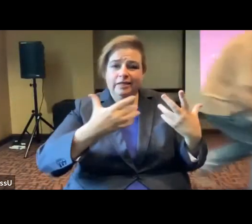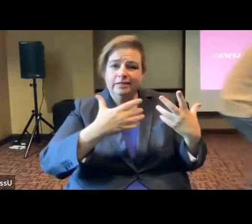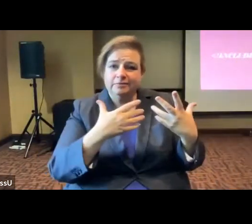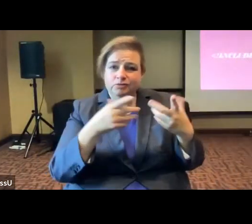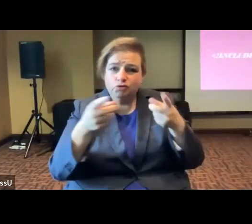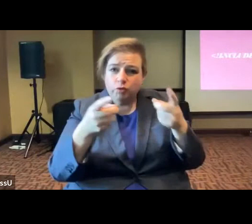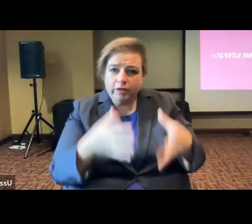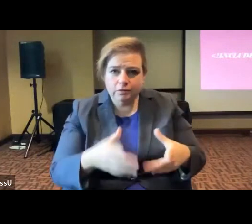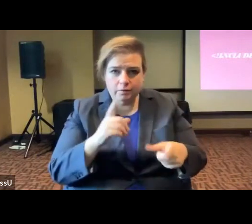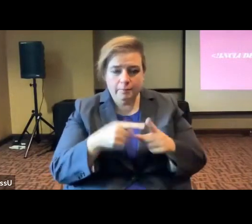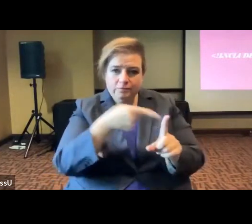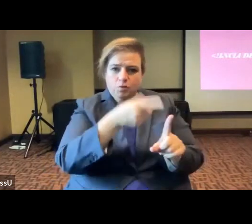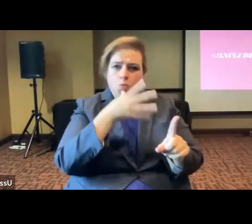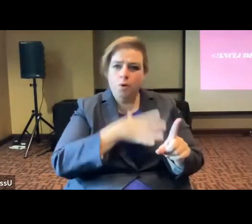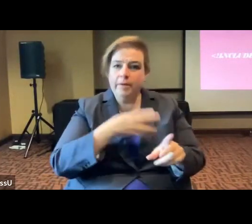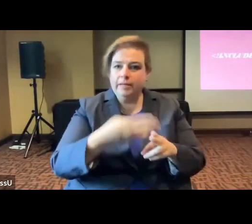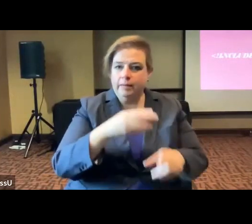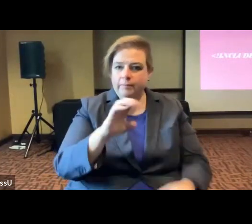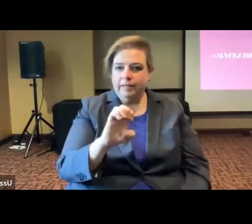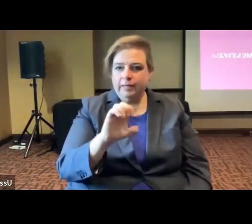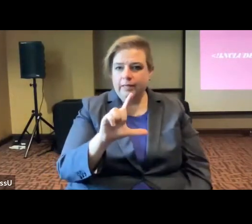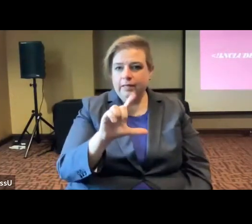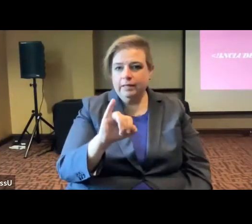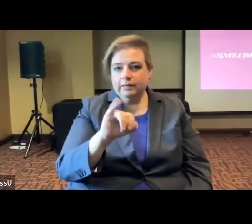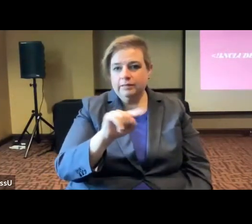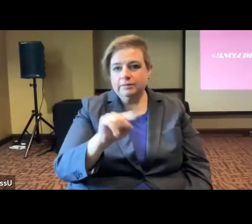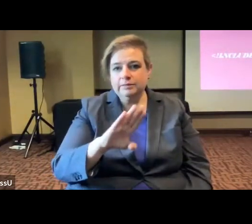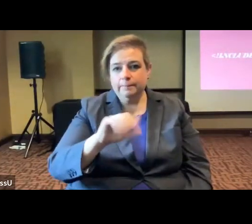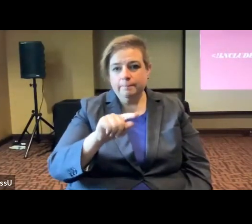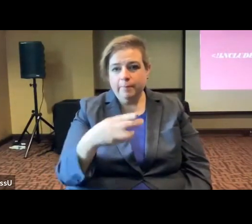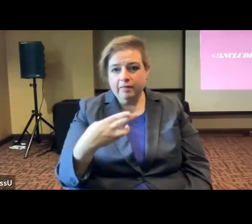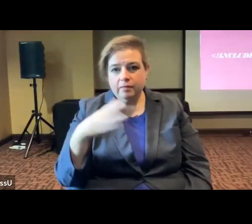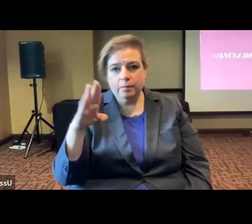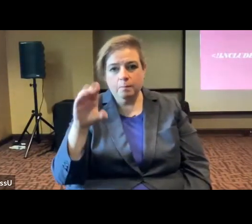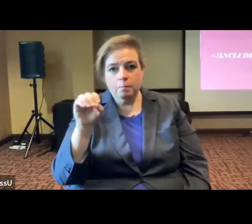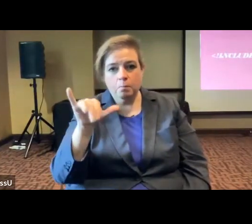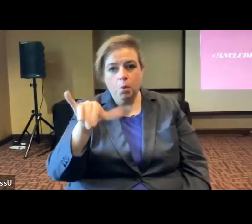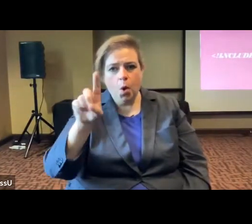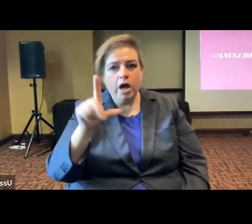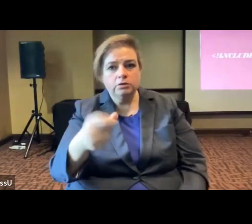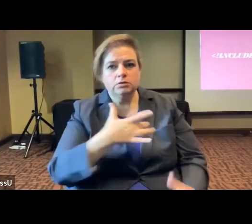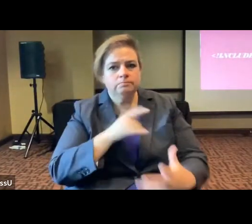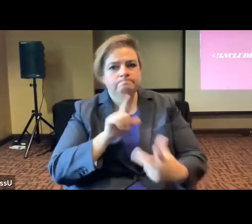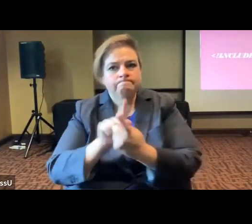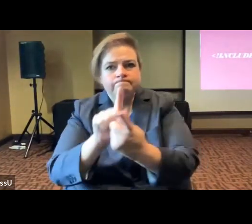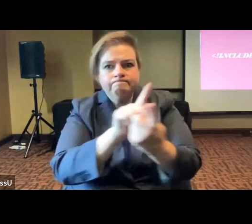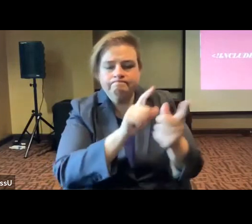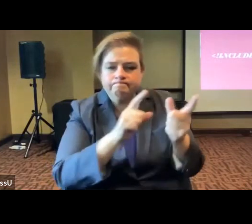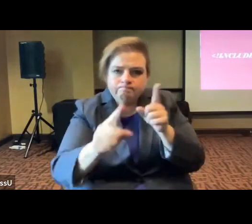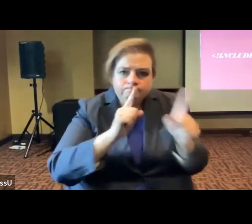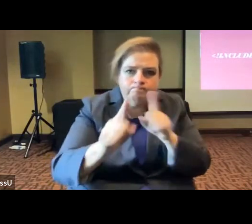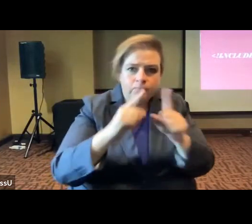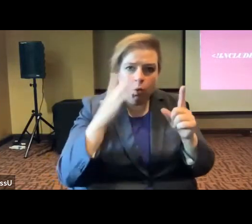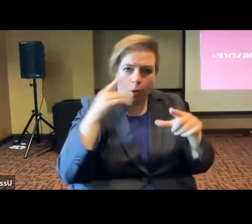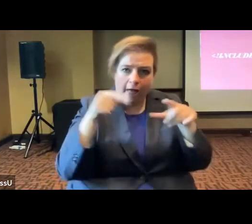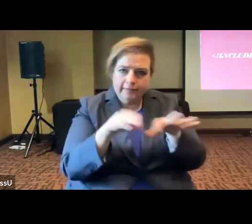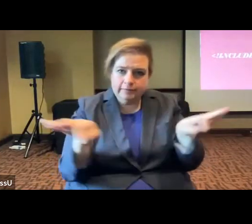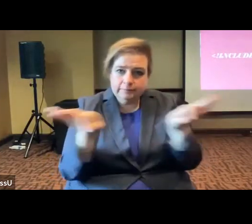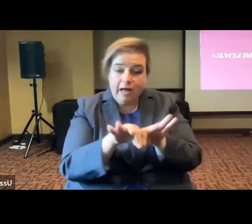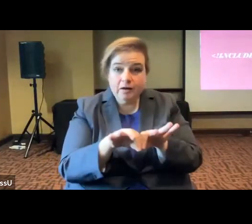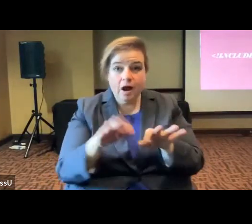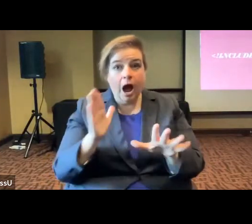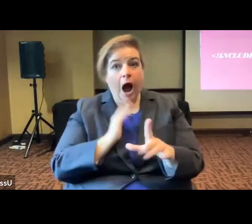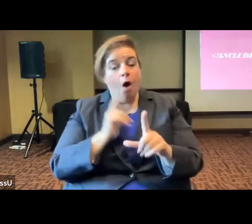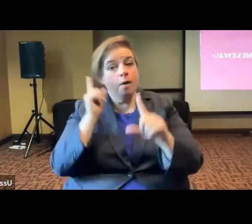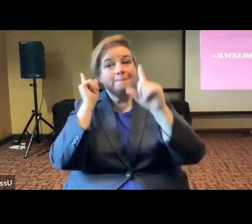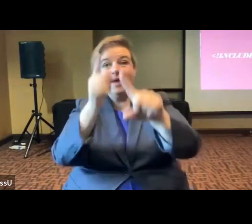started talking to people, and she's really articulate about why this matters, because our mission isn't exactly, oh, we're feeding